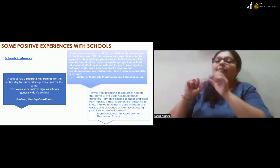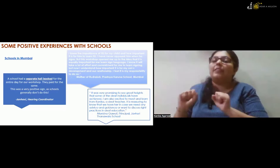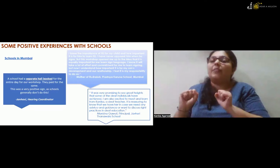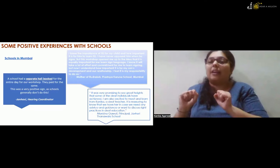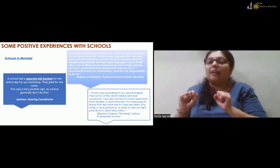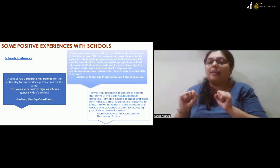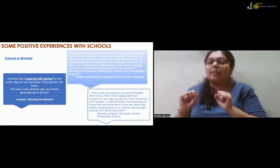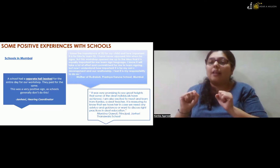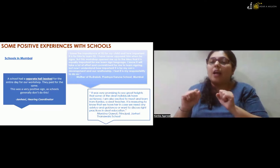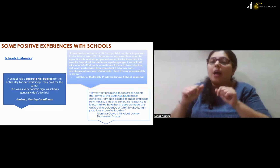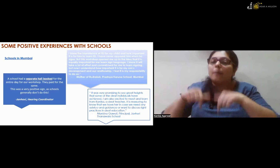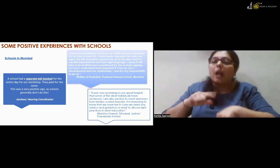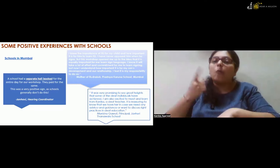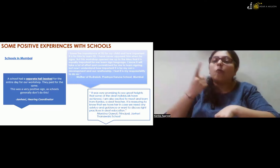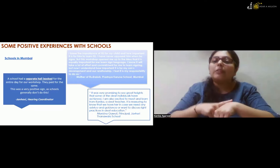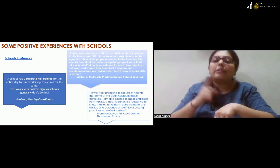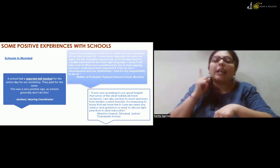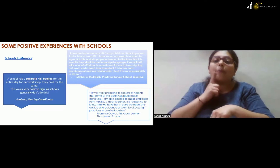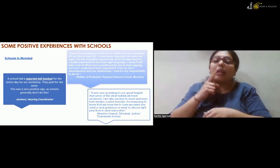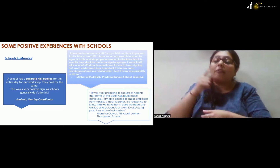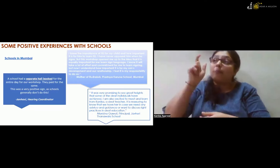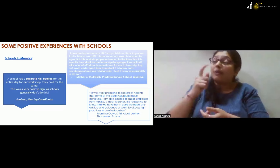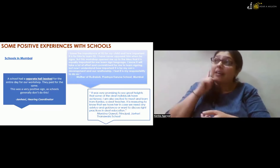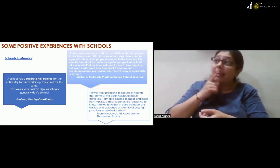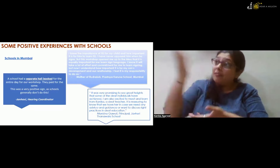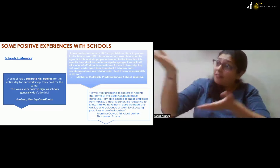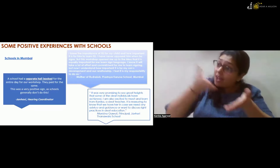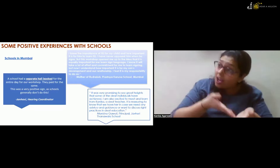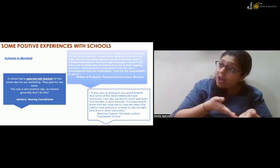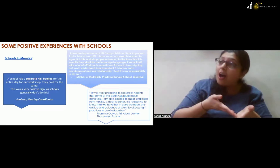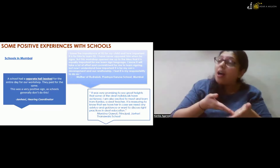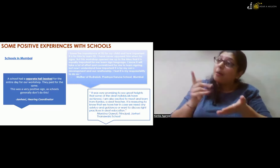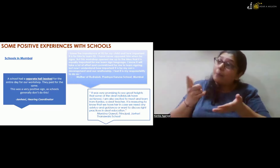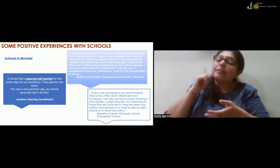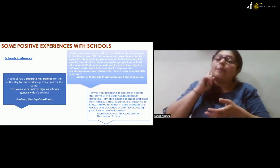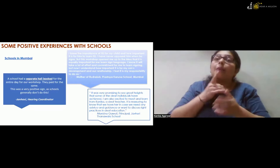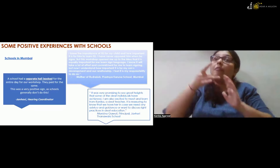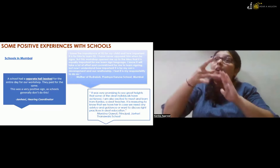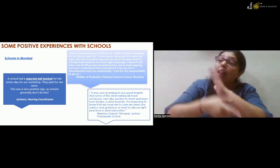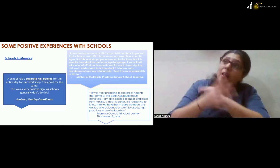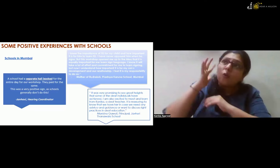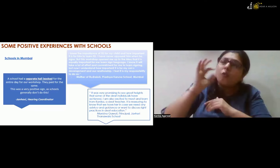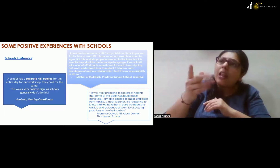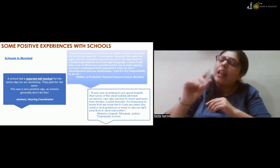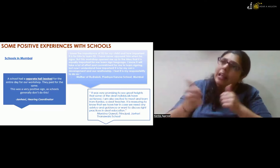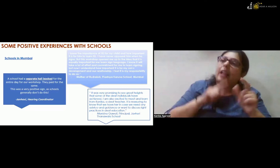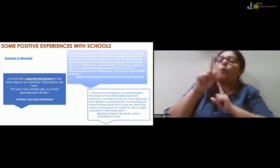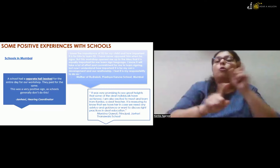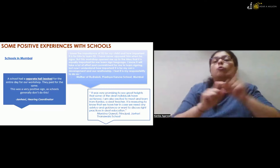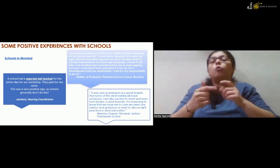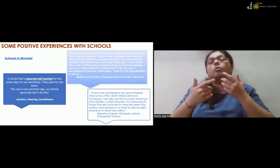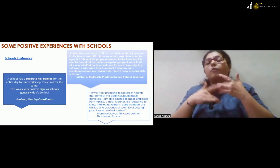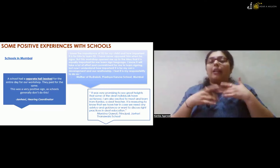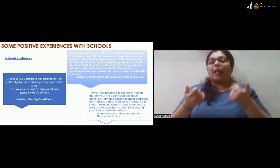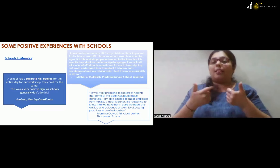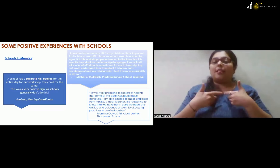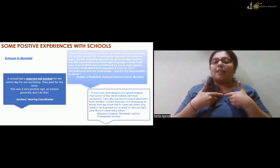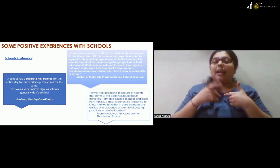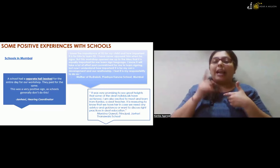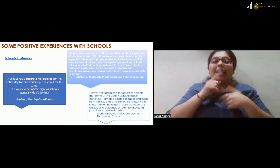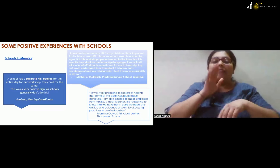always were, there was a lack of talking places where they could discuss all these